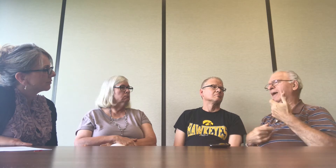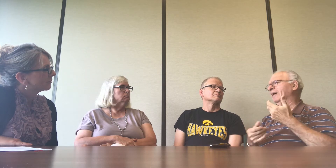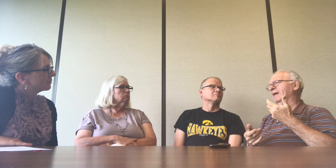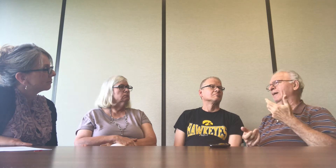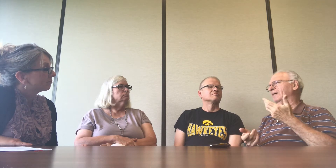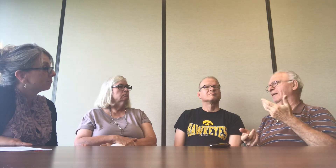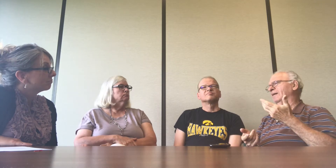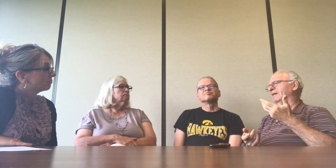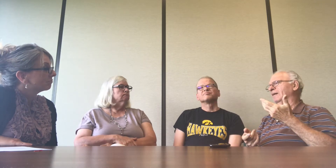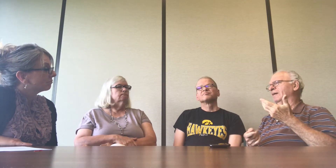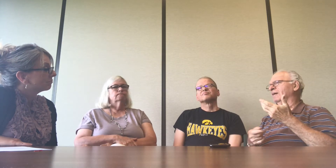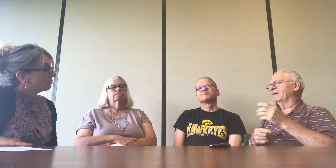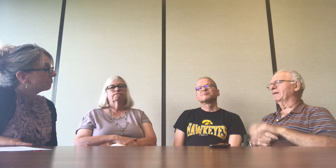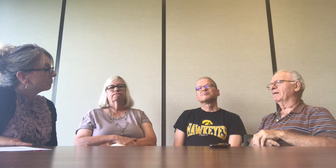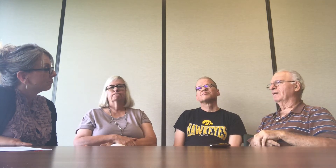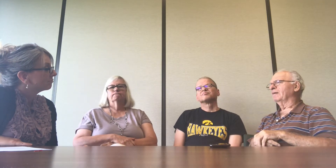many people start using when they're